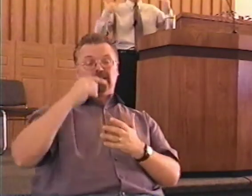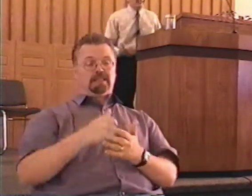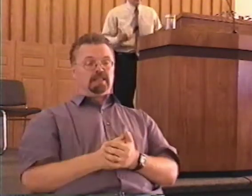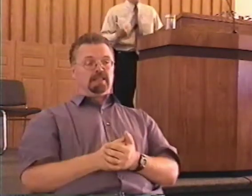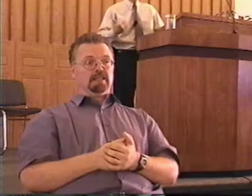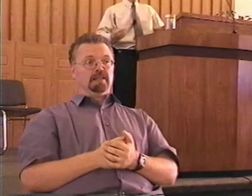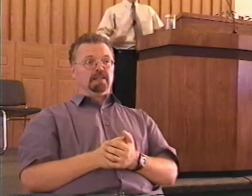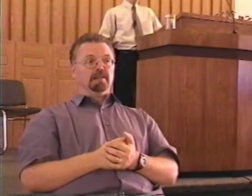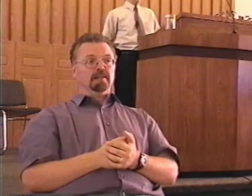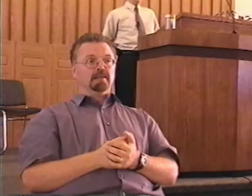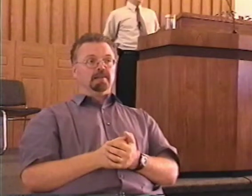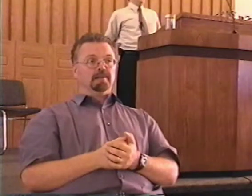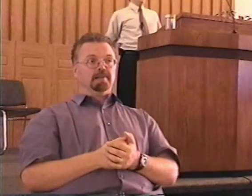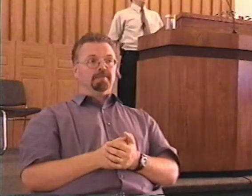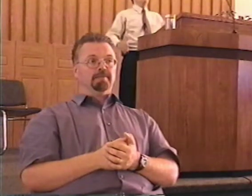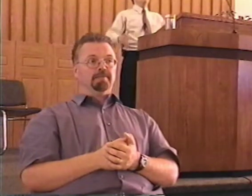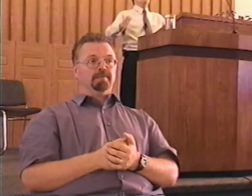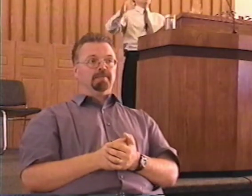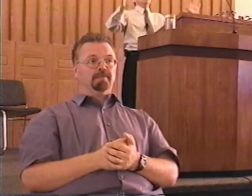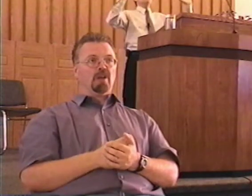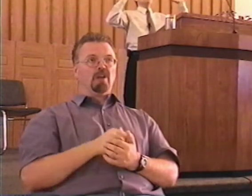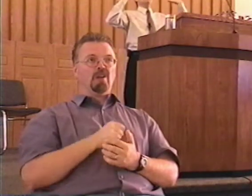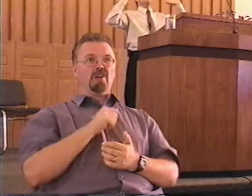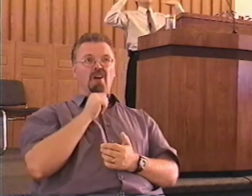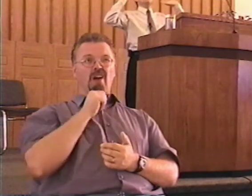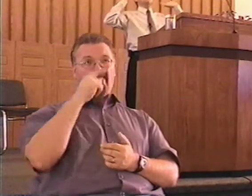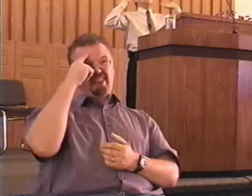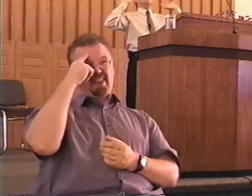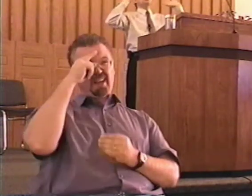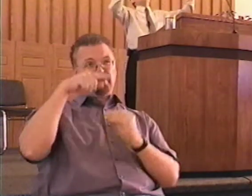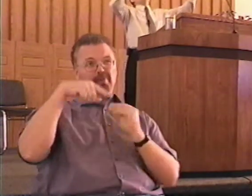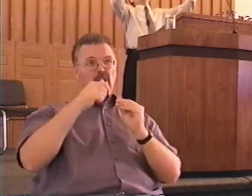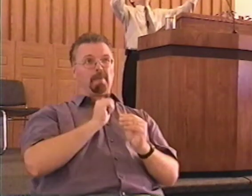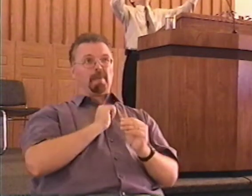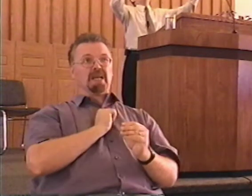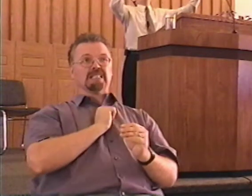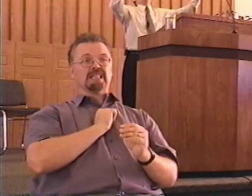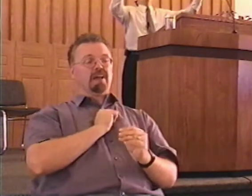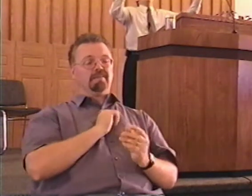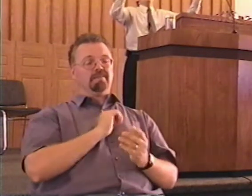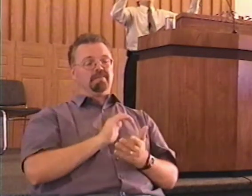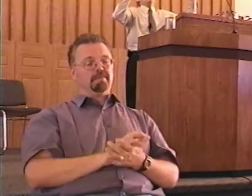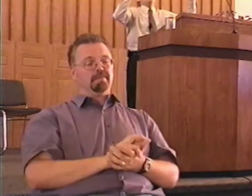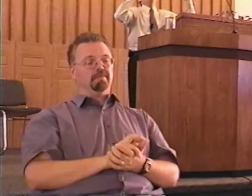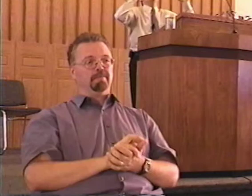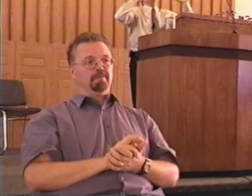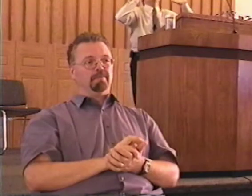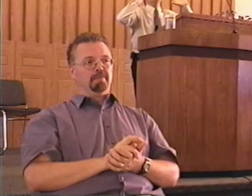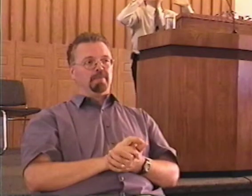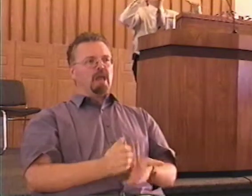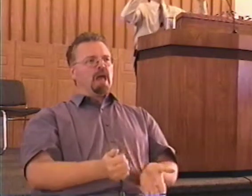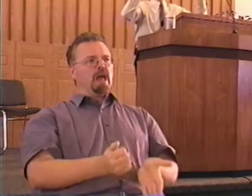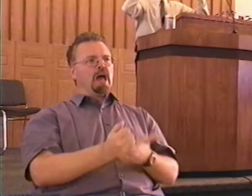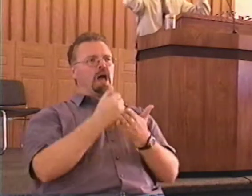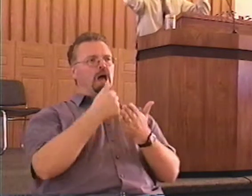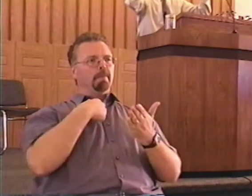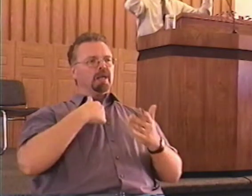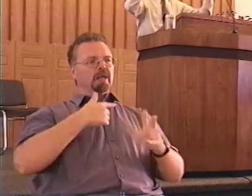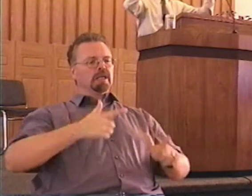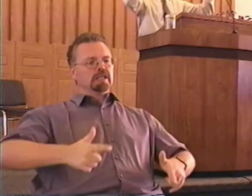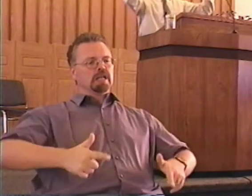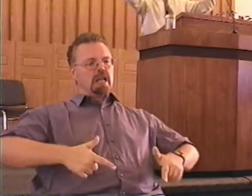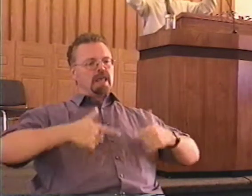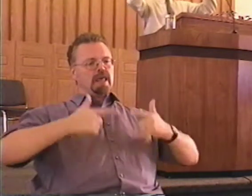less what I think about me, and more and more and more what you think about me. Help me to live